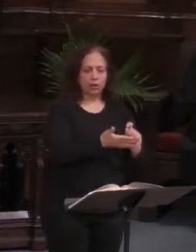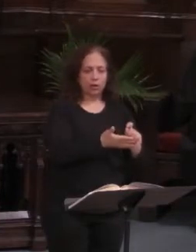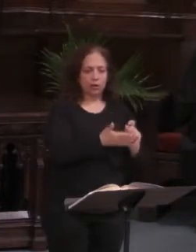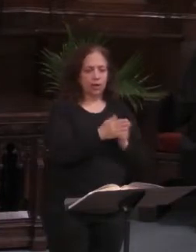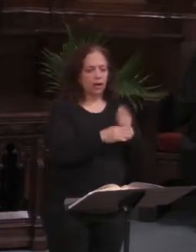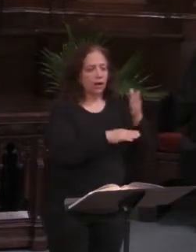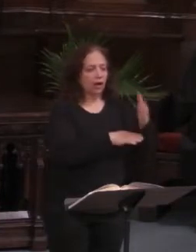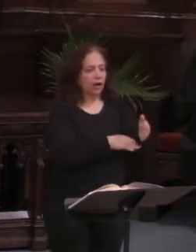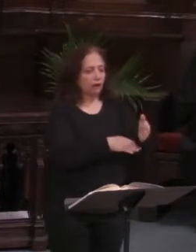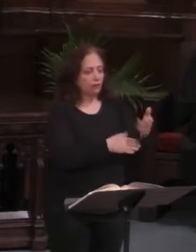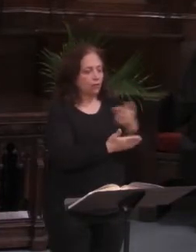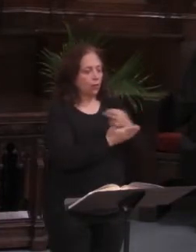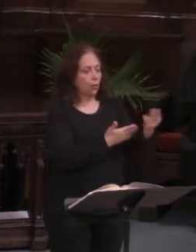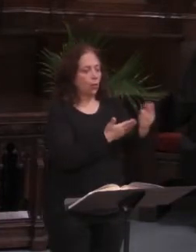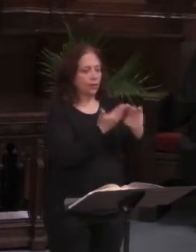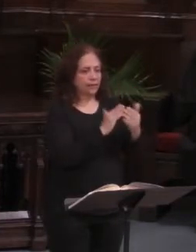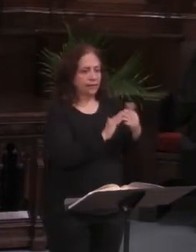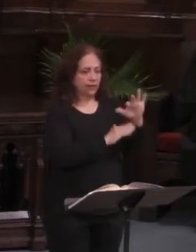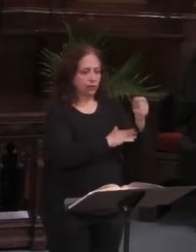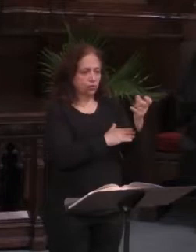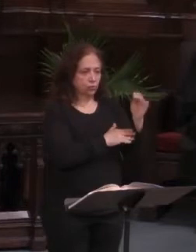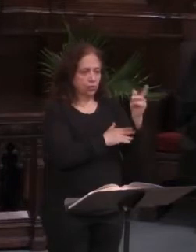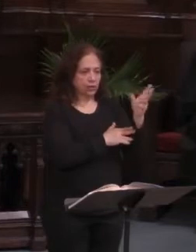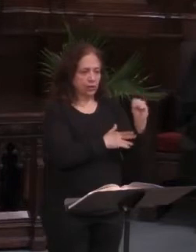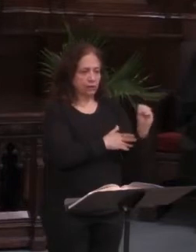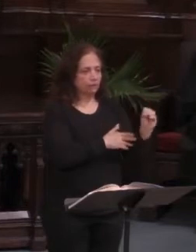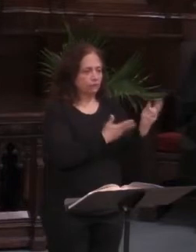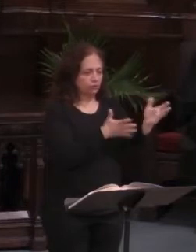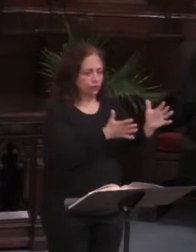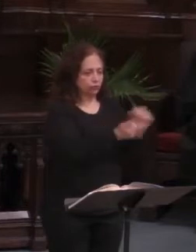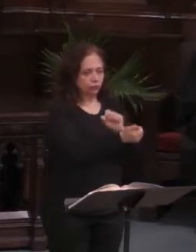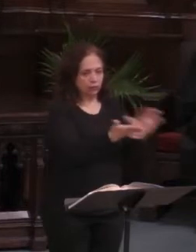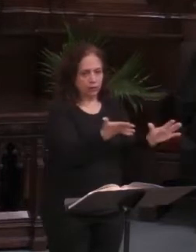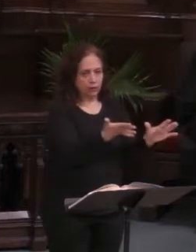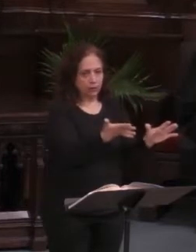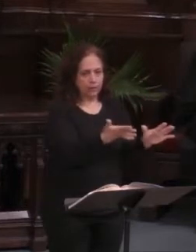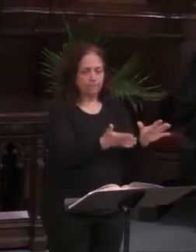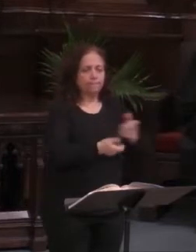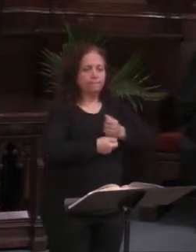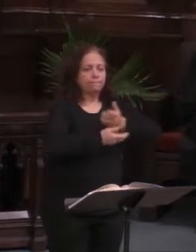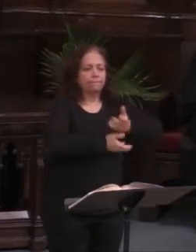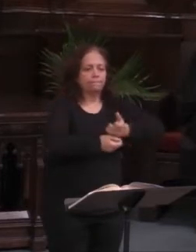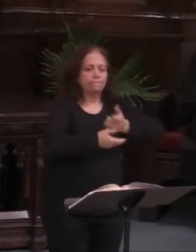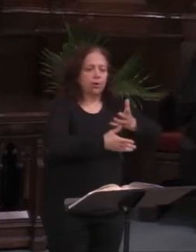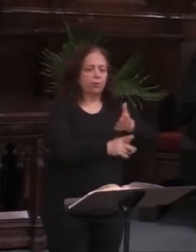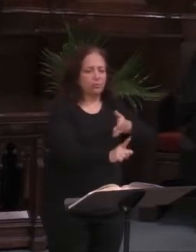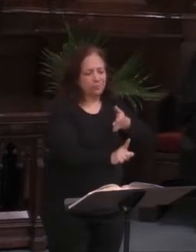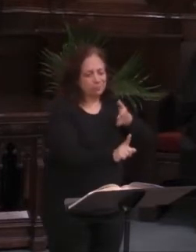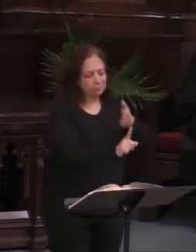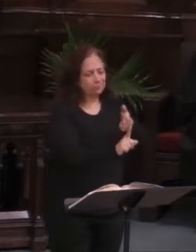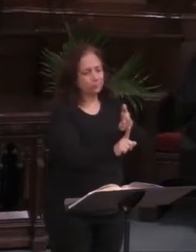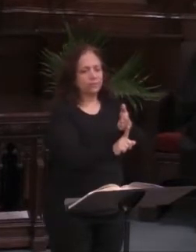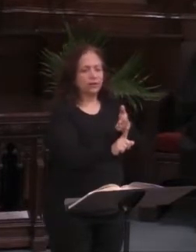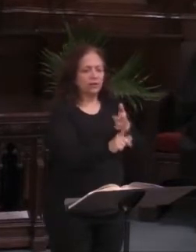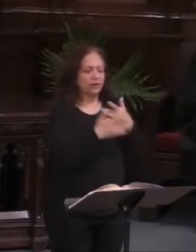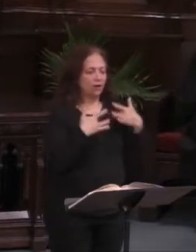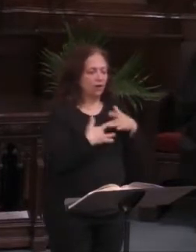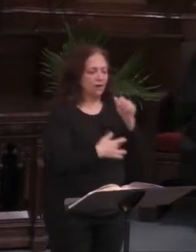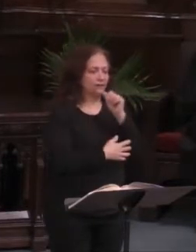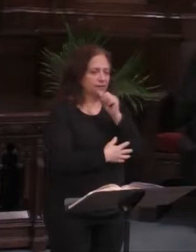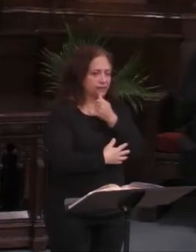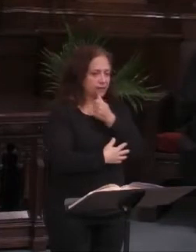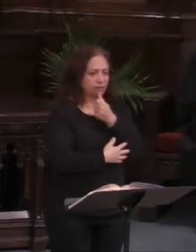after the holy city Jerusalem had been destroyed. Poems that go to the very heart of